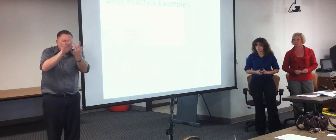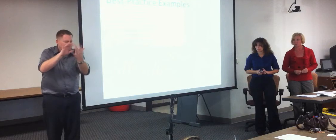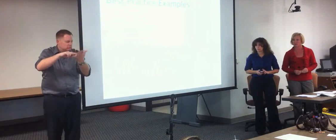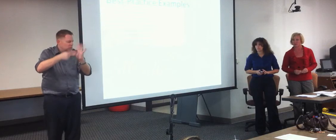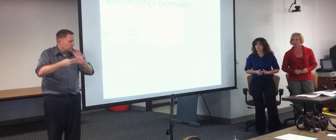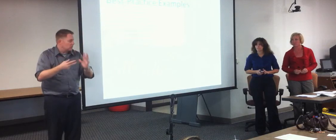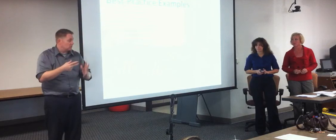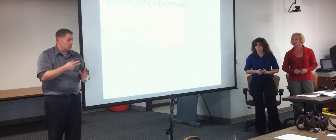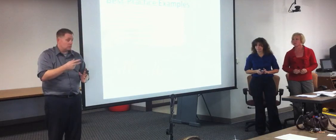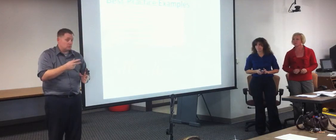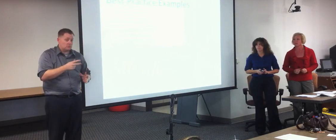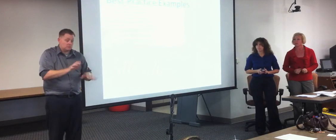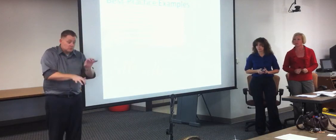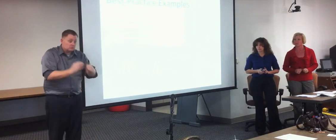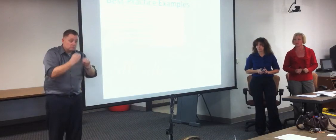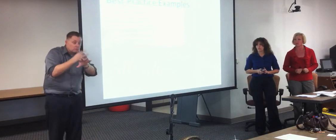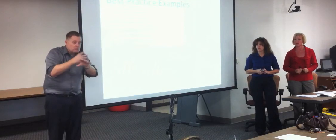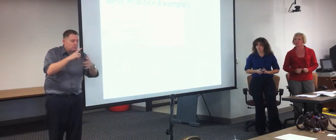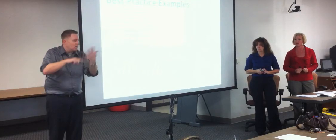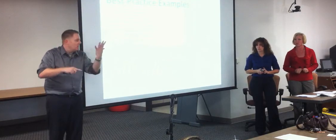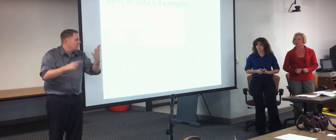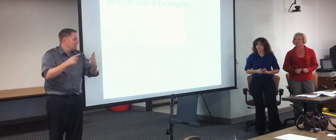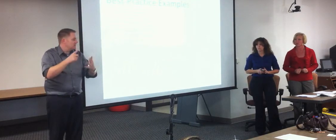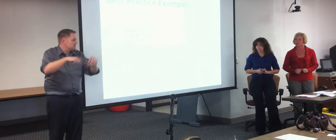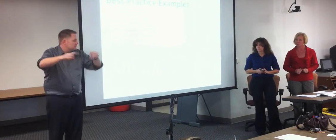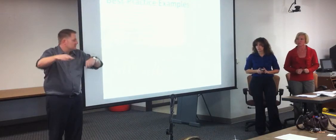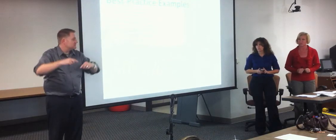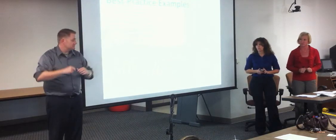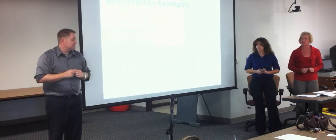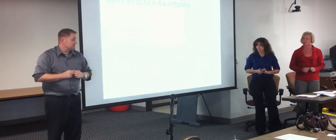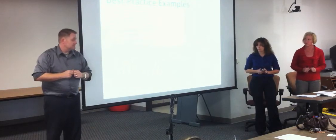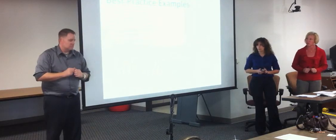bit more detail to the report helps a whole lot.